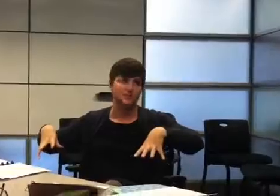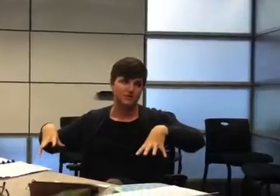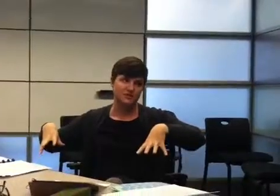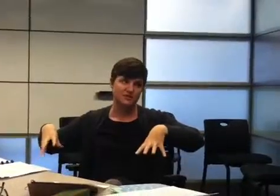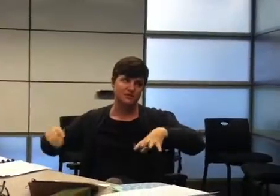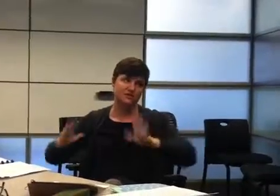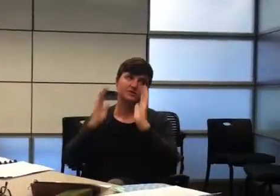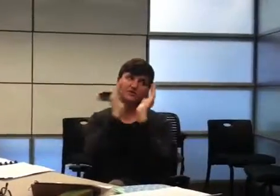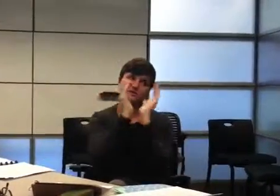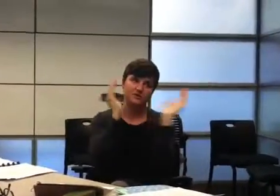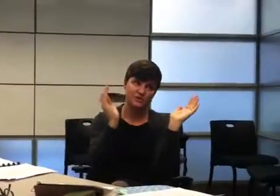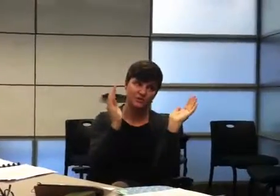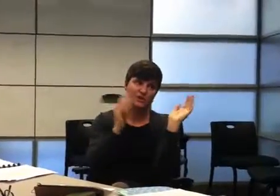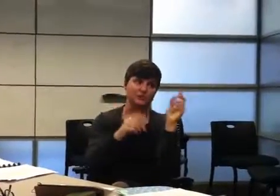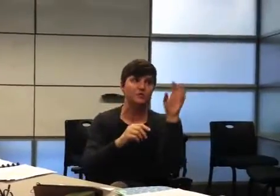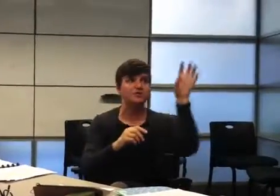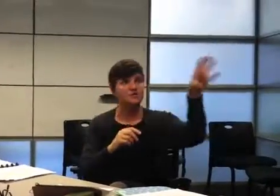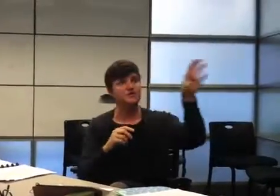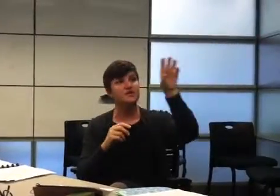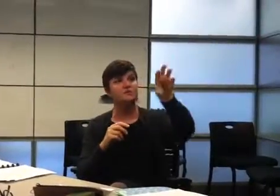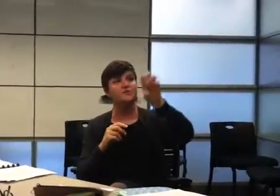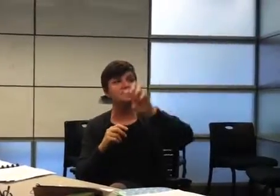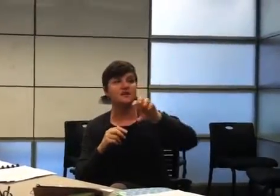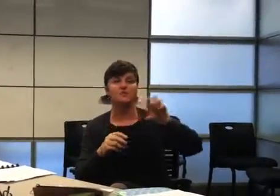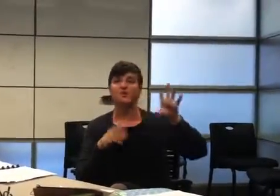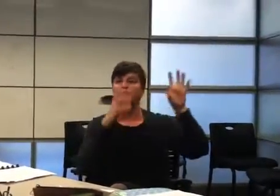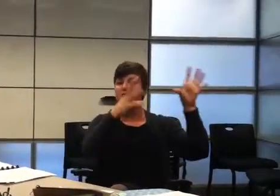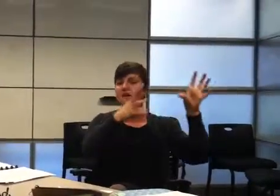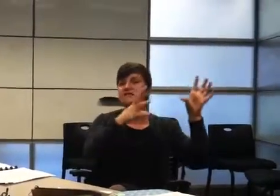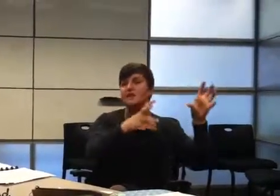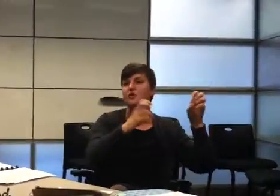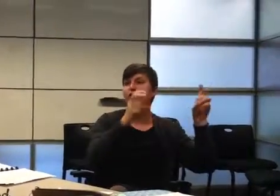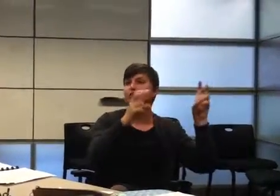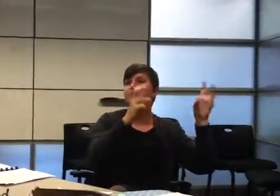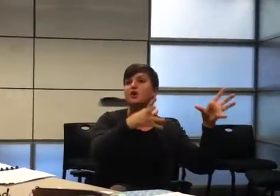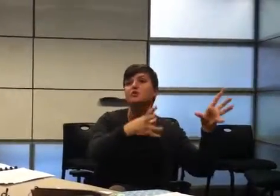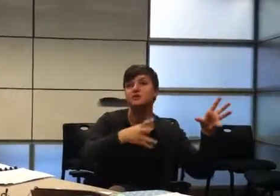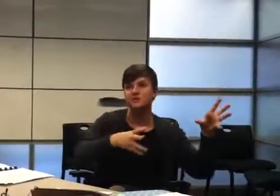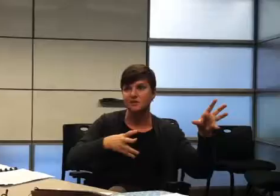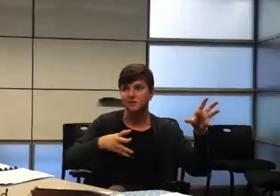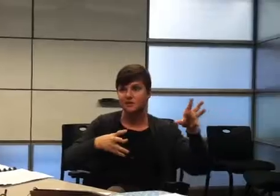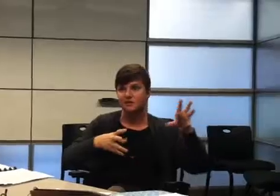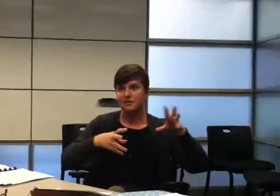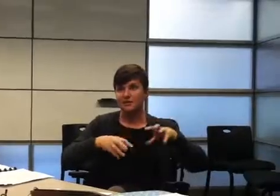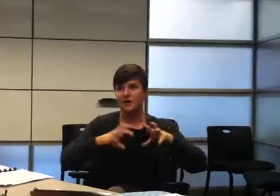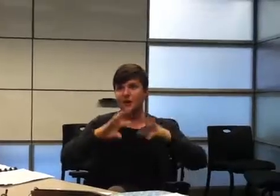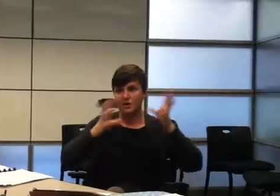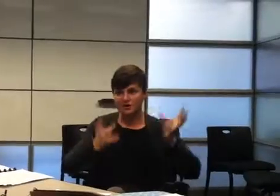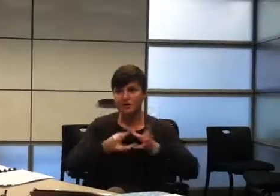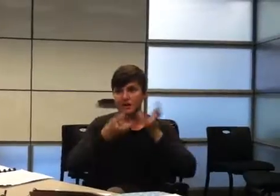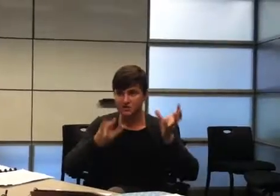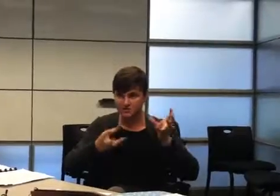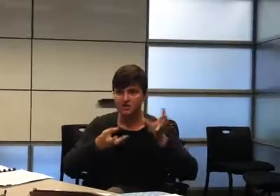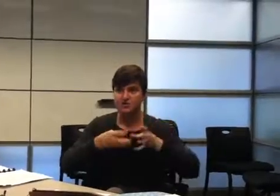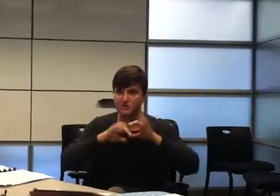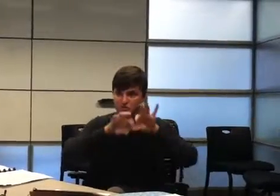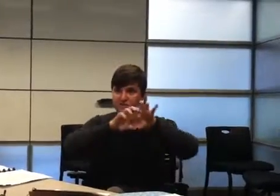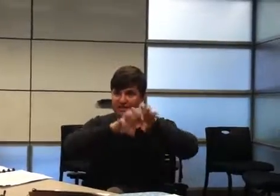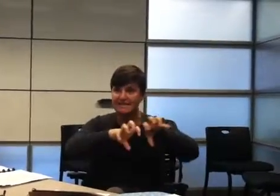into material do? We can do close reading moments. What are the key words in that quote? What makes that a quotable moment? How does it actually function in terms of